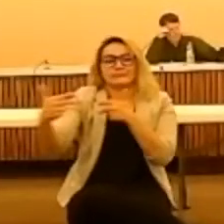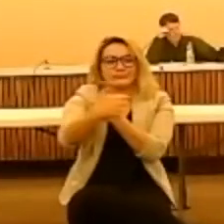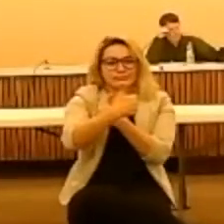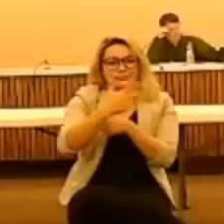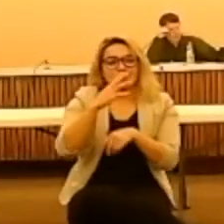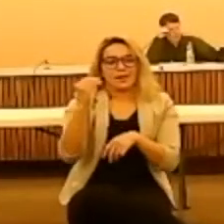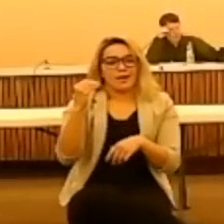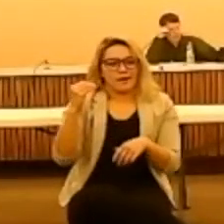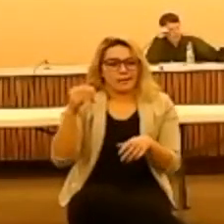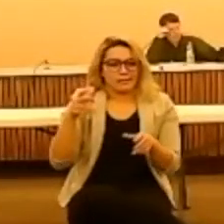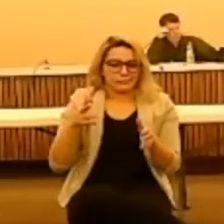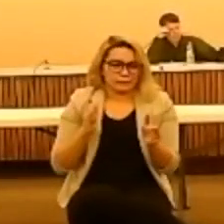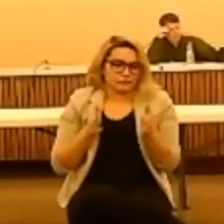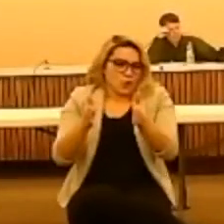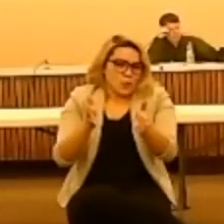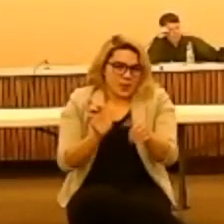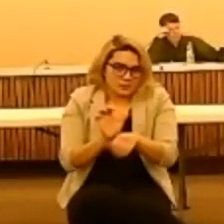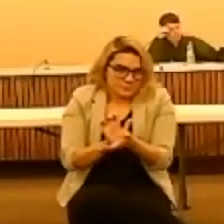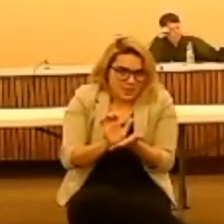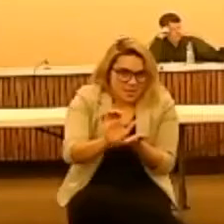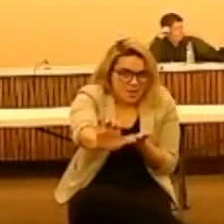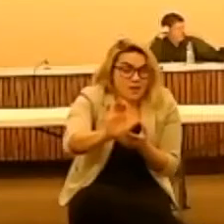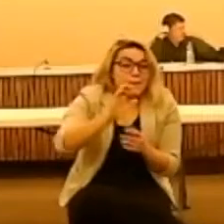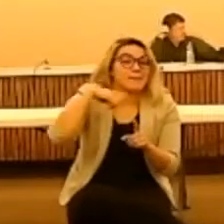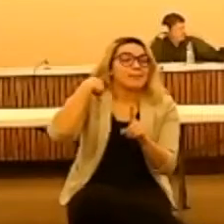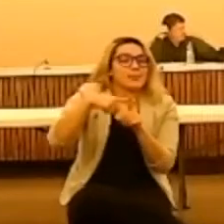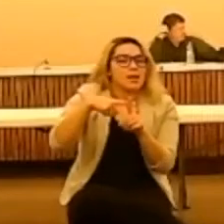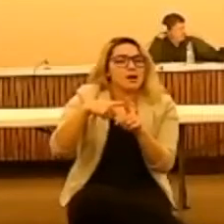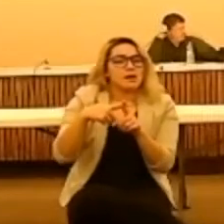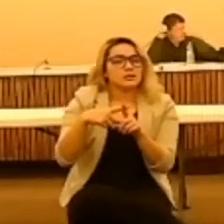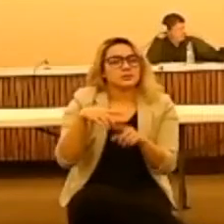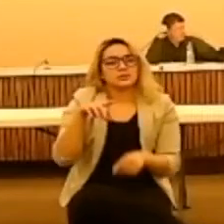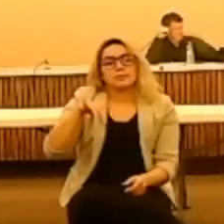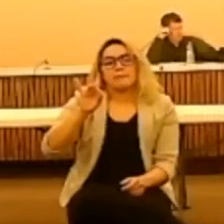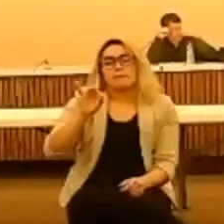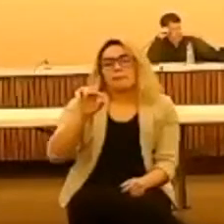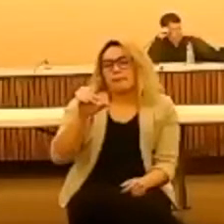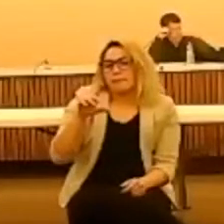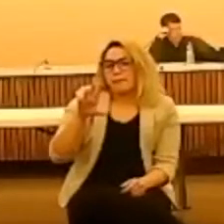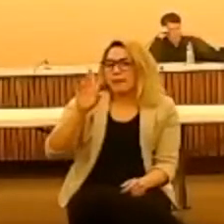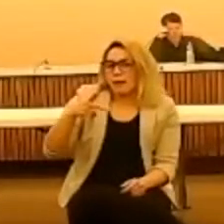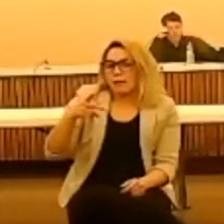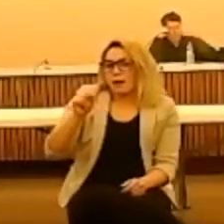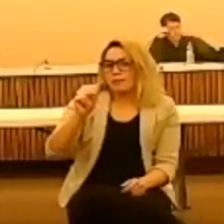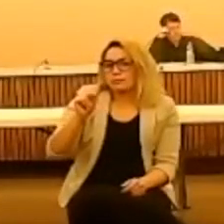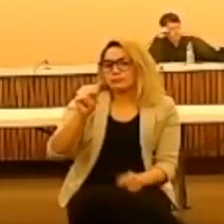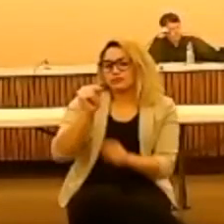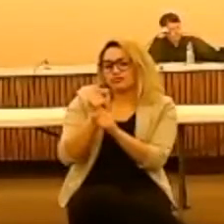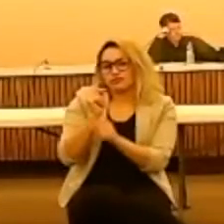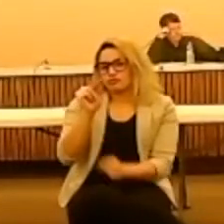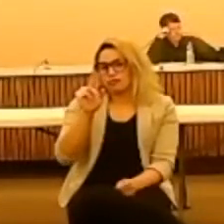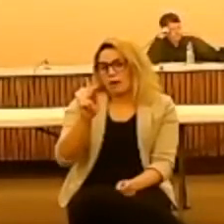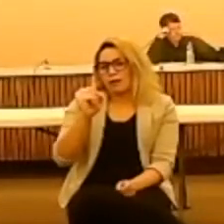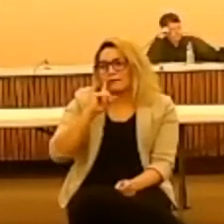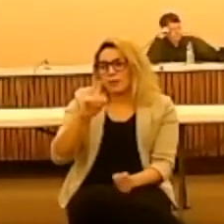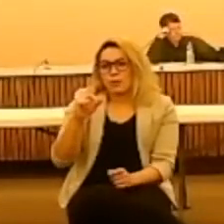for the, what was it, parks? Yes, I believe it was parks. Right.